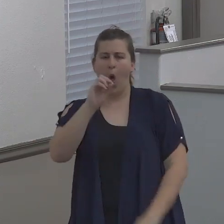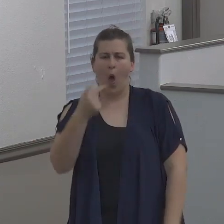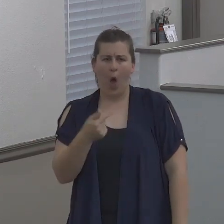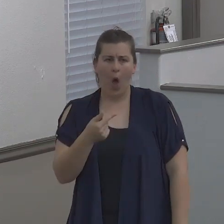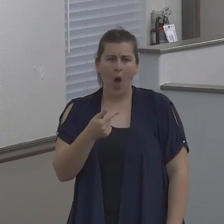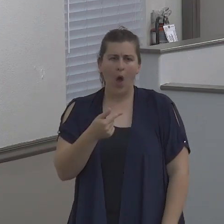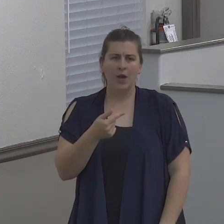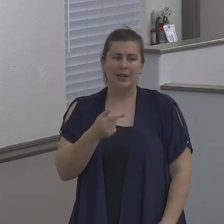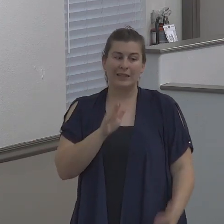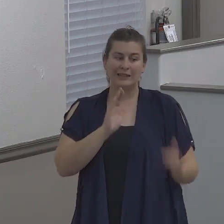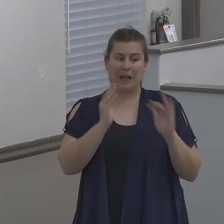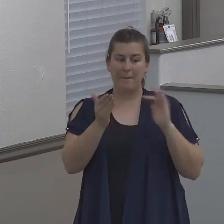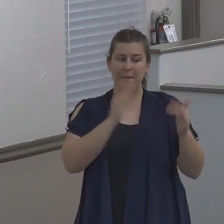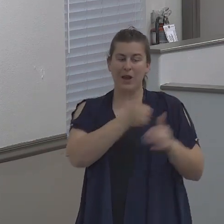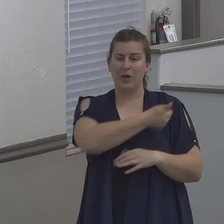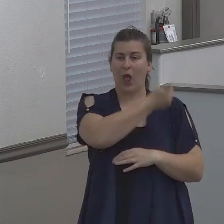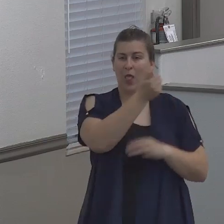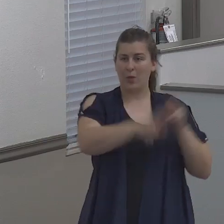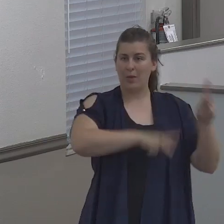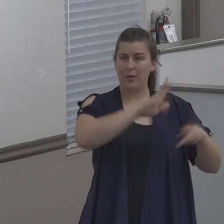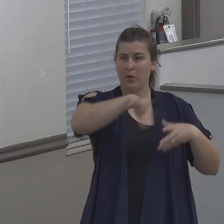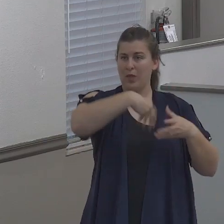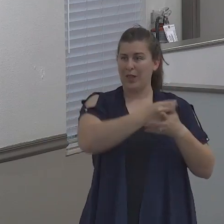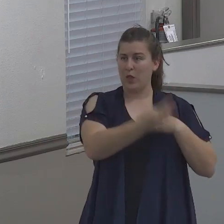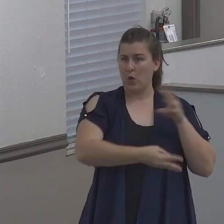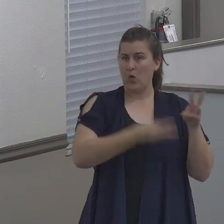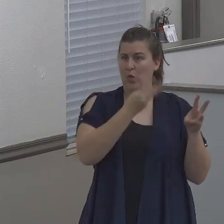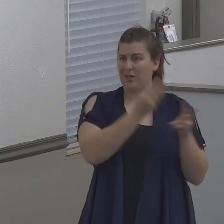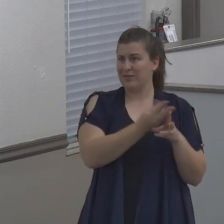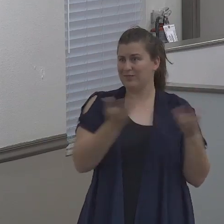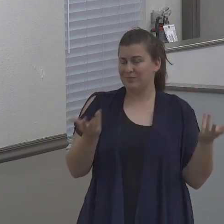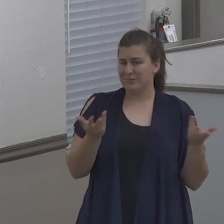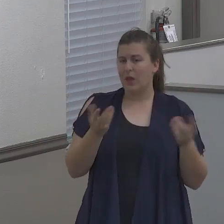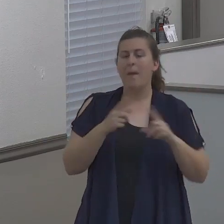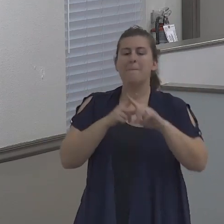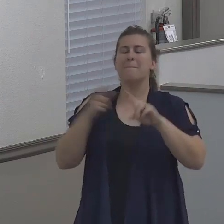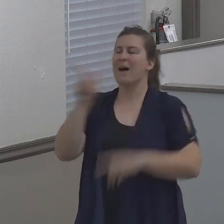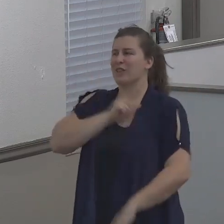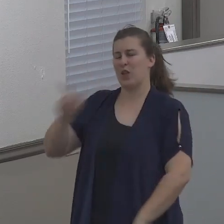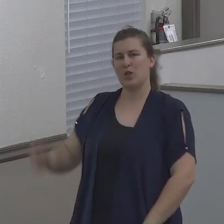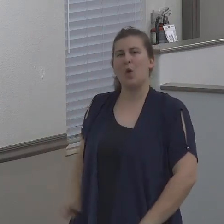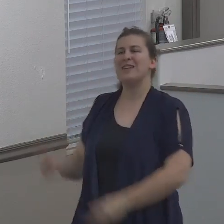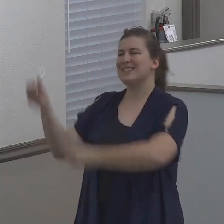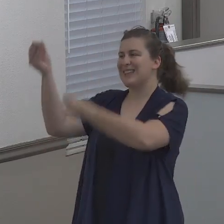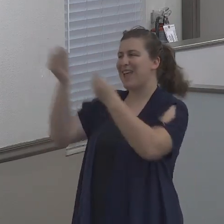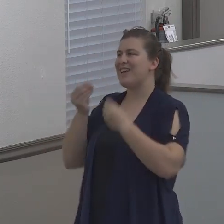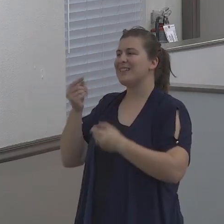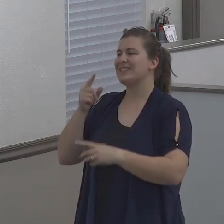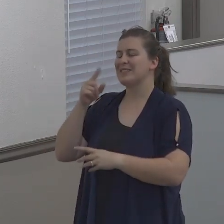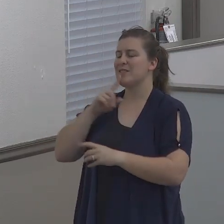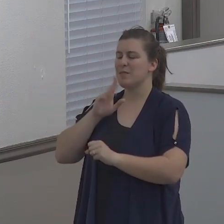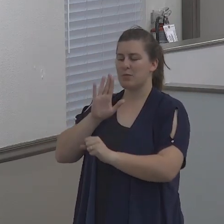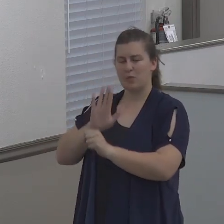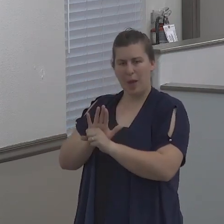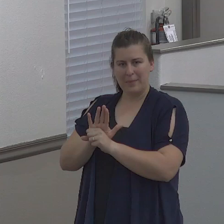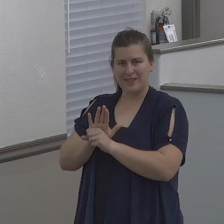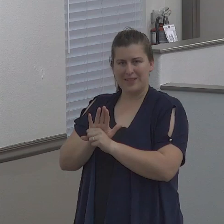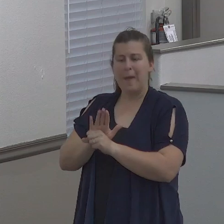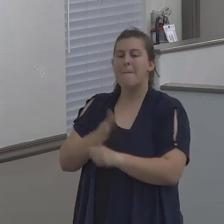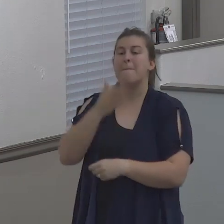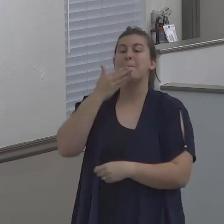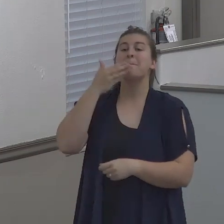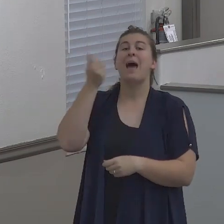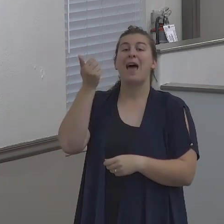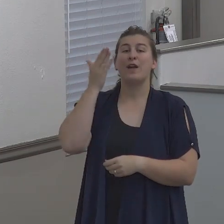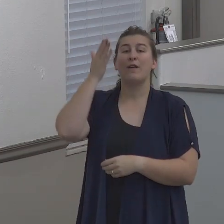living fat on the hog compared to the rest of the world. But nonetheless, the Lord has assured us